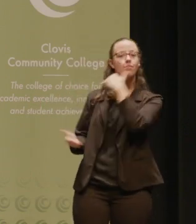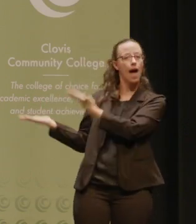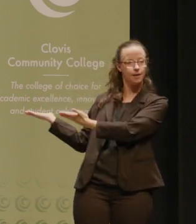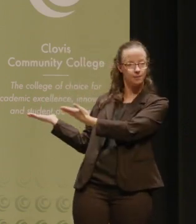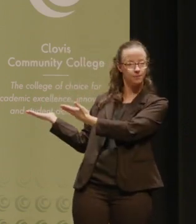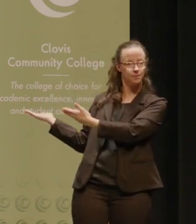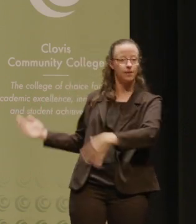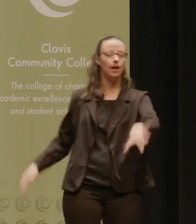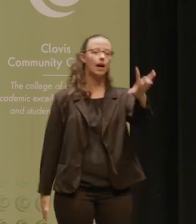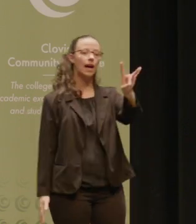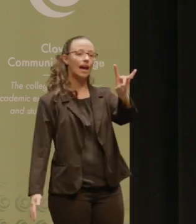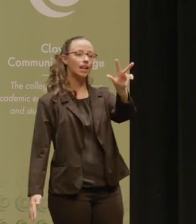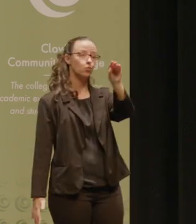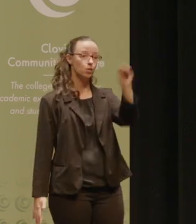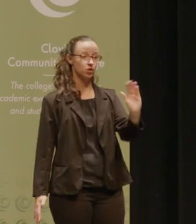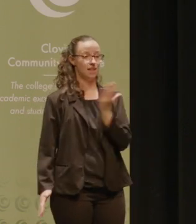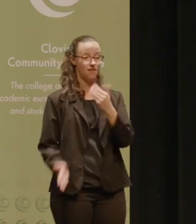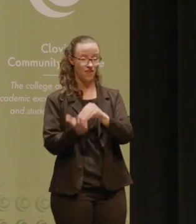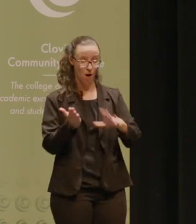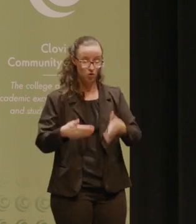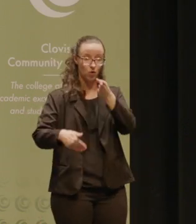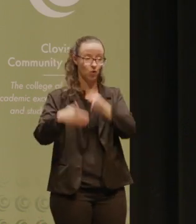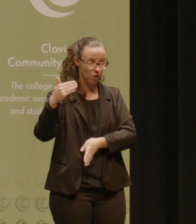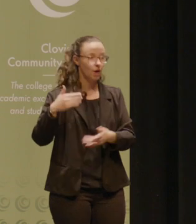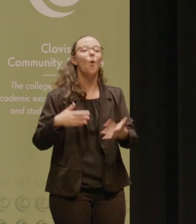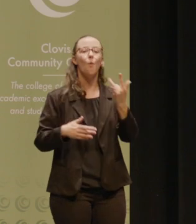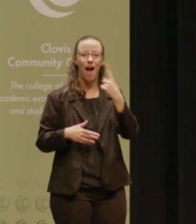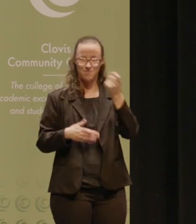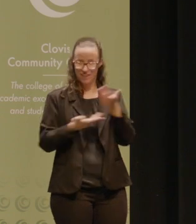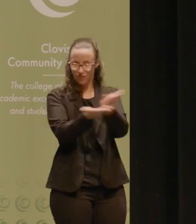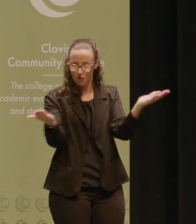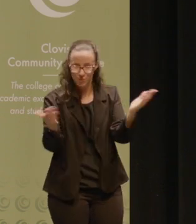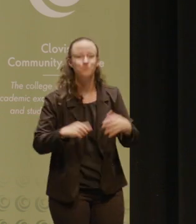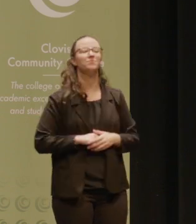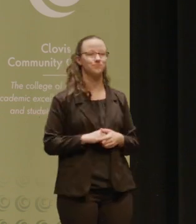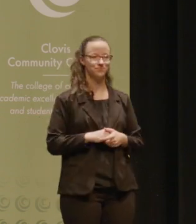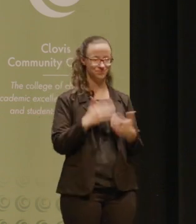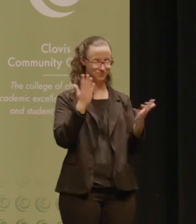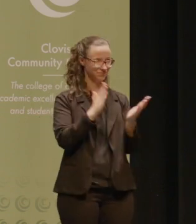that. 83% of our students, they complete a course because of you. Yeah.